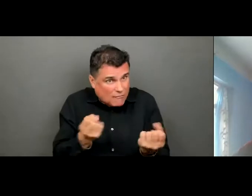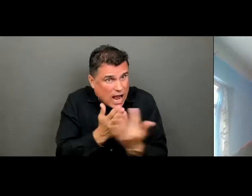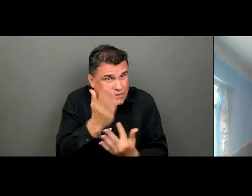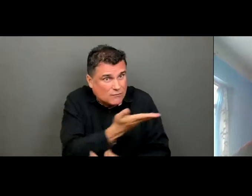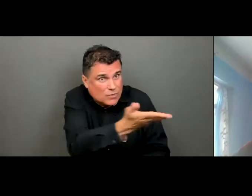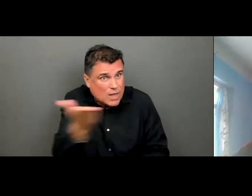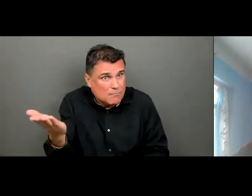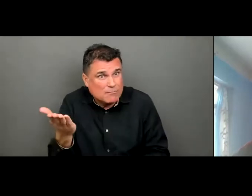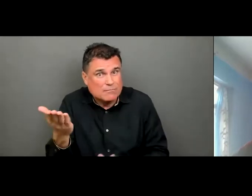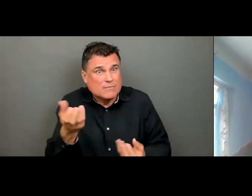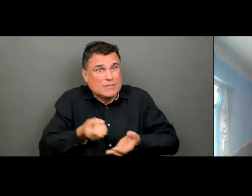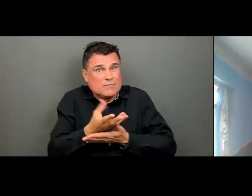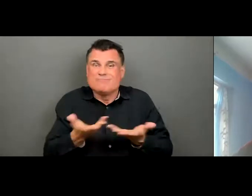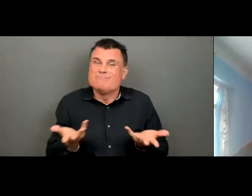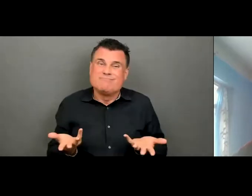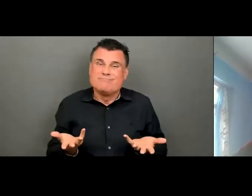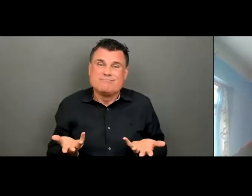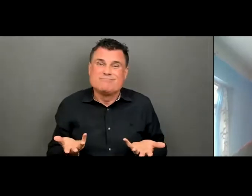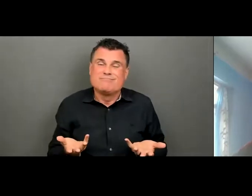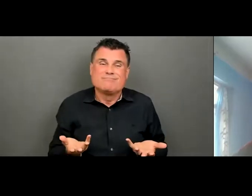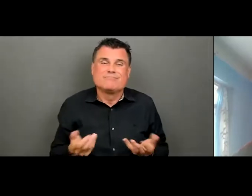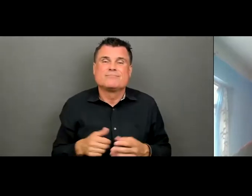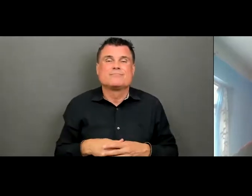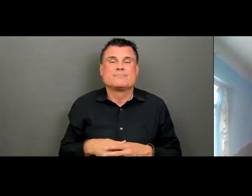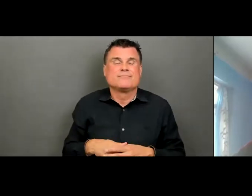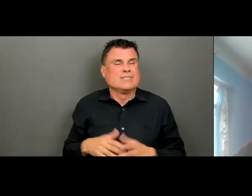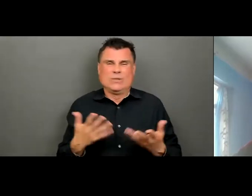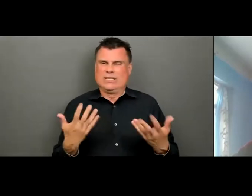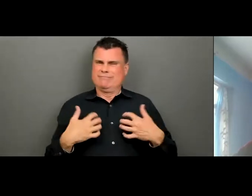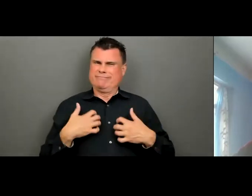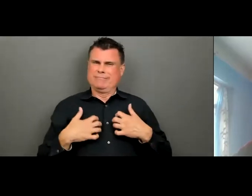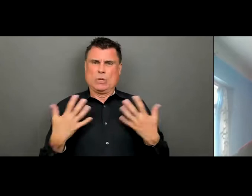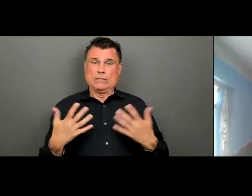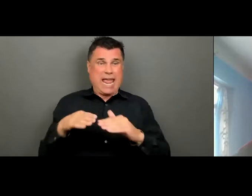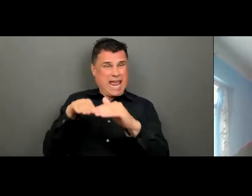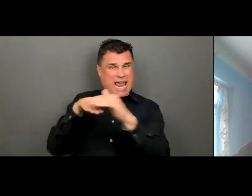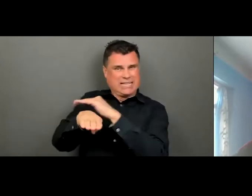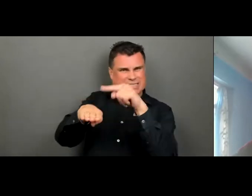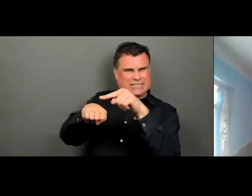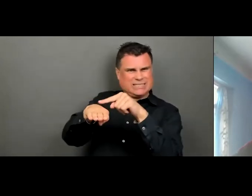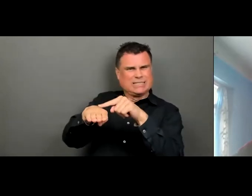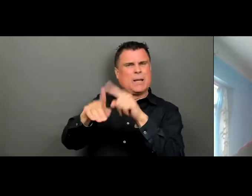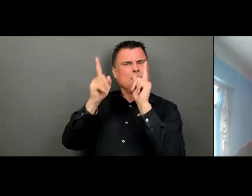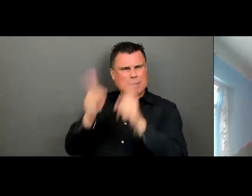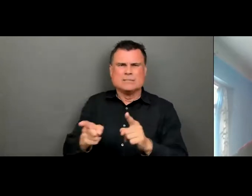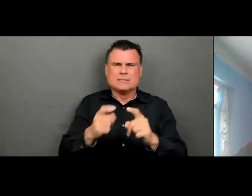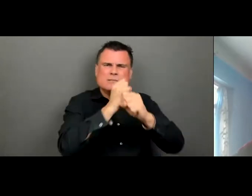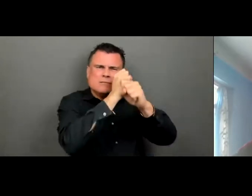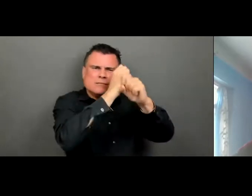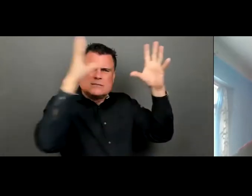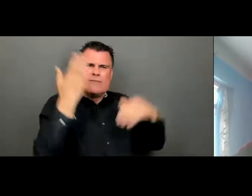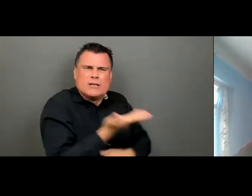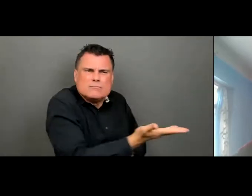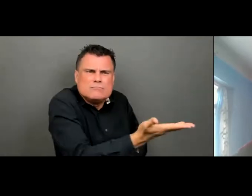it as accessibility paradox. That's why you have to think and rethink on that so that any